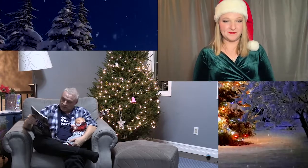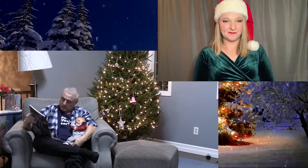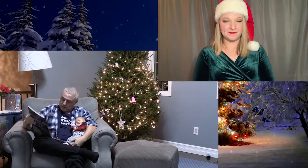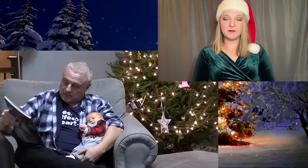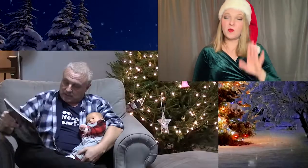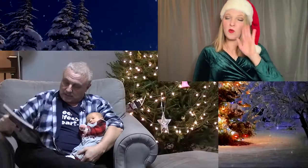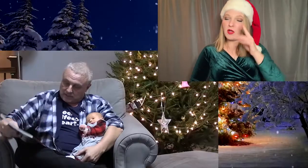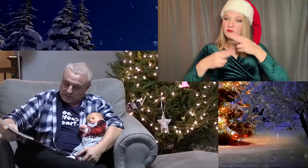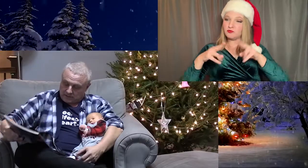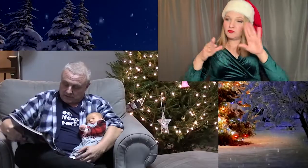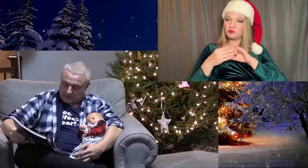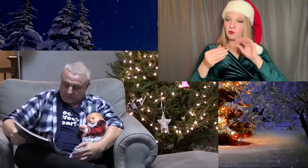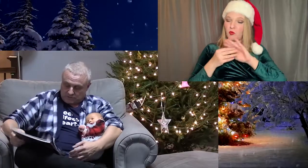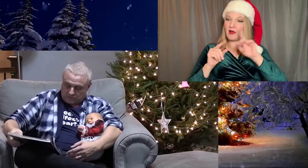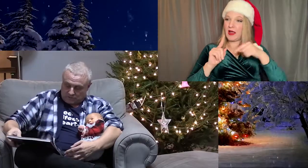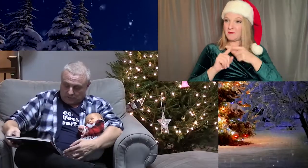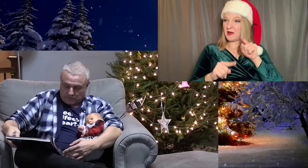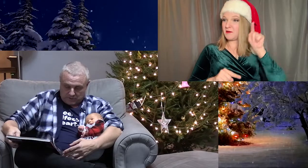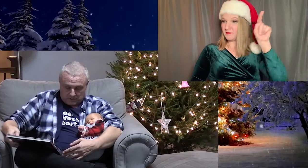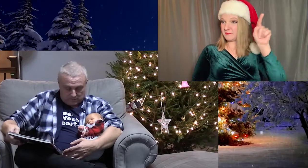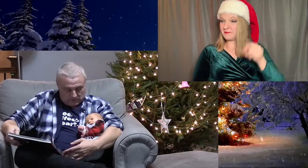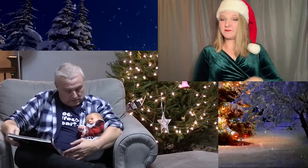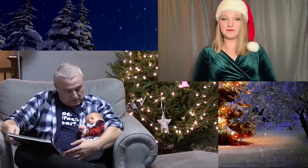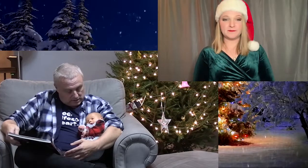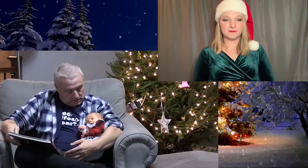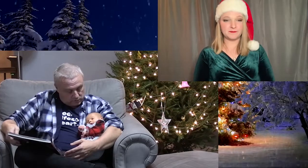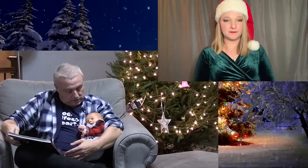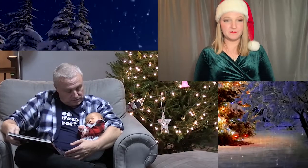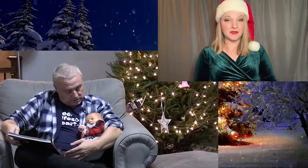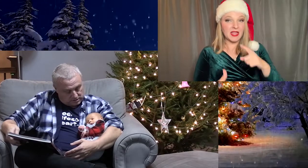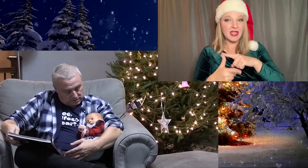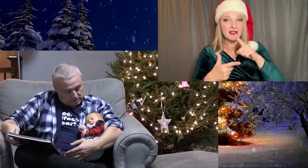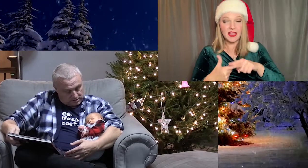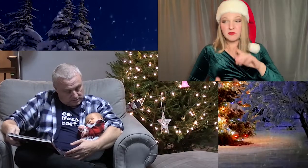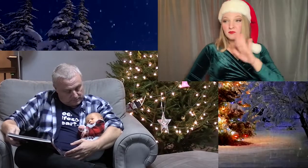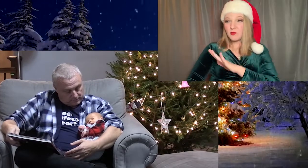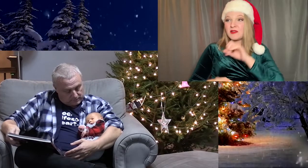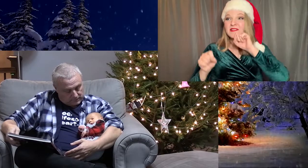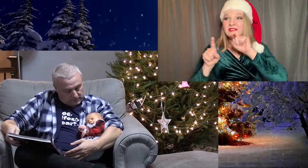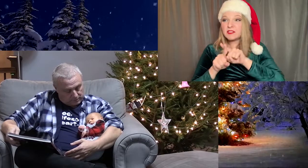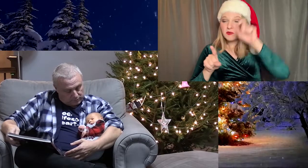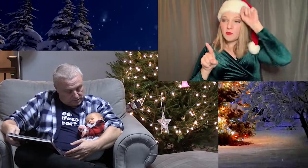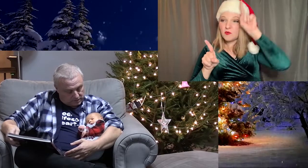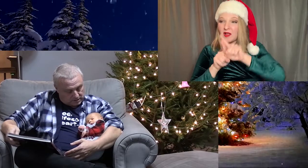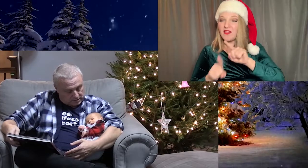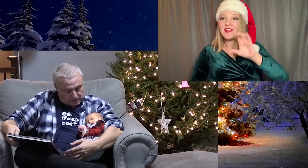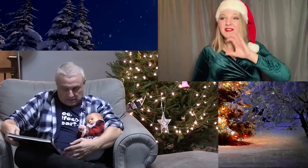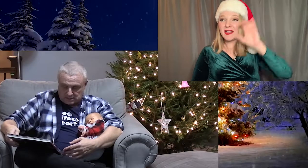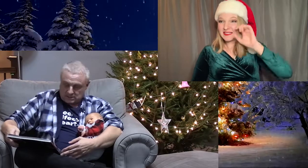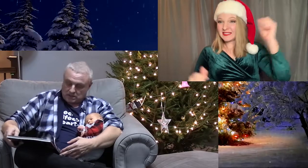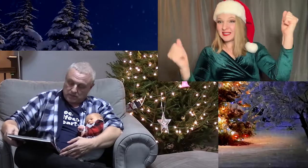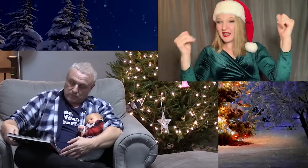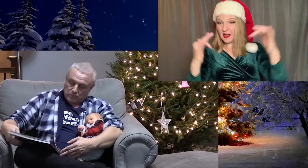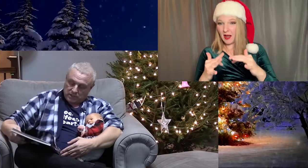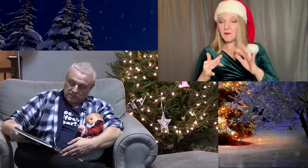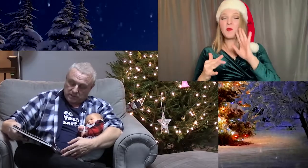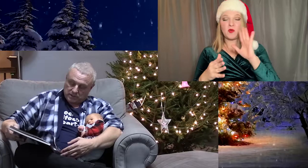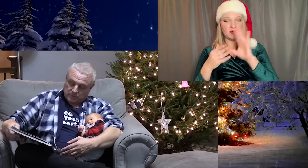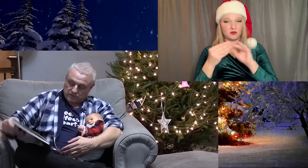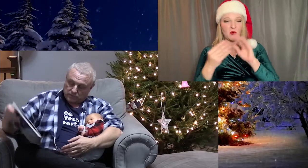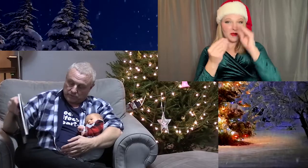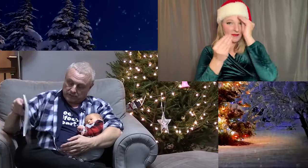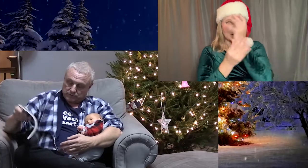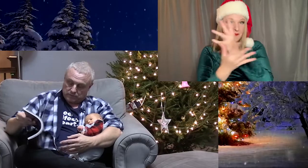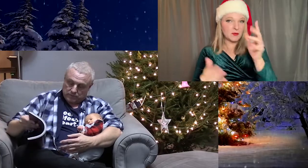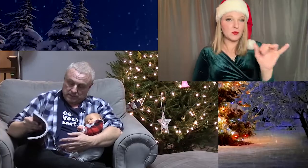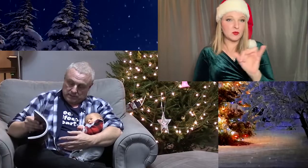grandpa. And I'm going to tell you a little bit of story about him. And then when your sisters and brothers and cousins come, we're going to tell